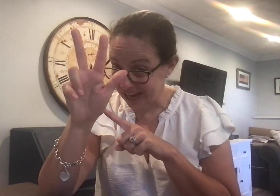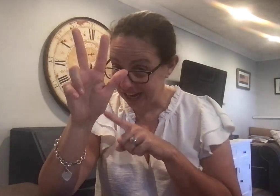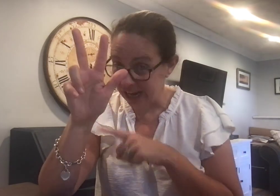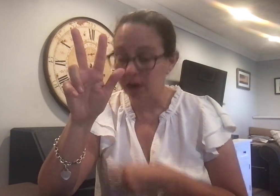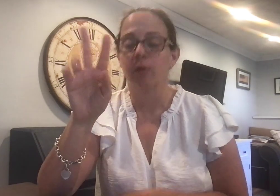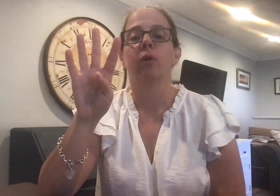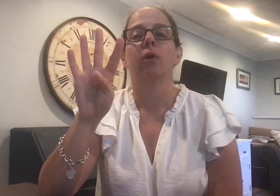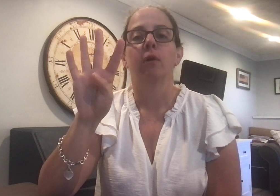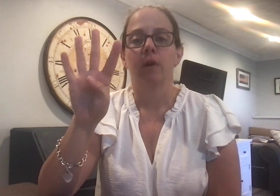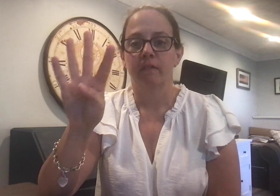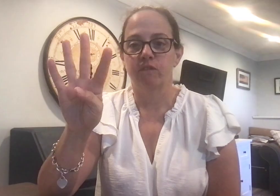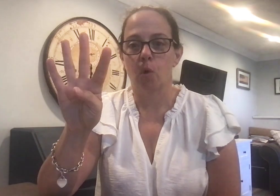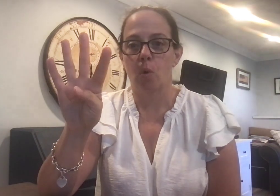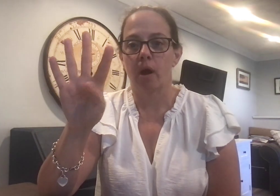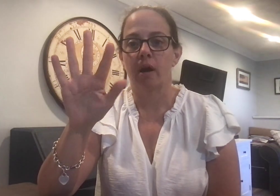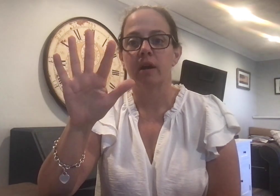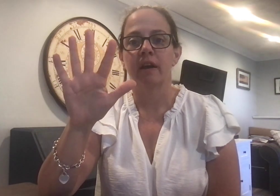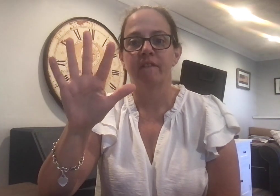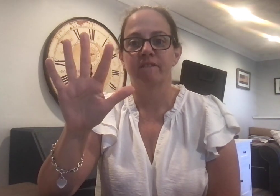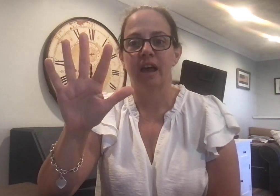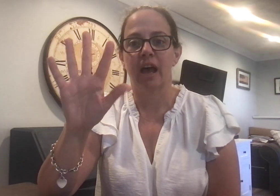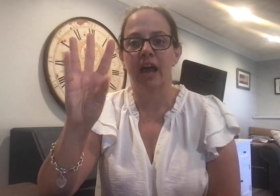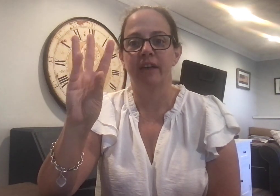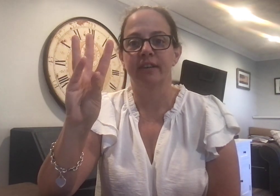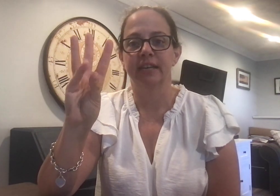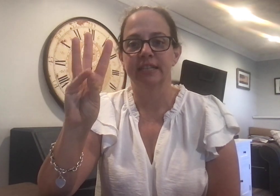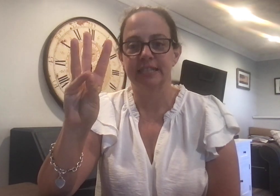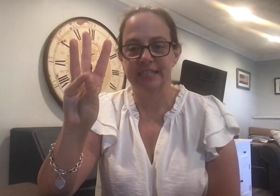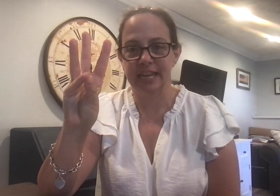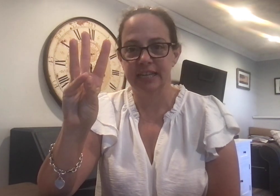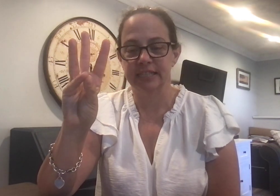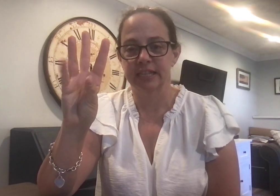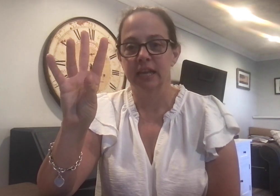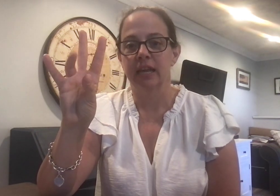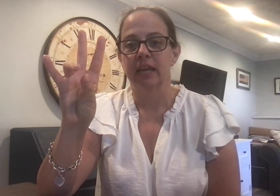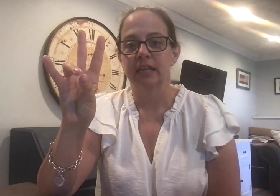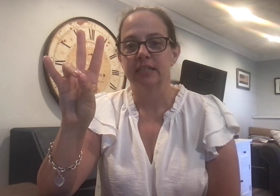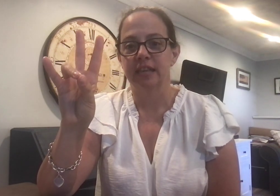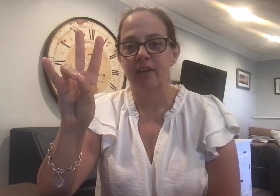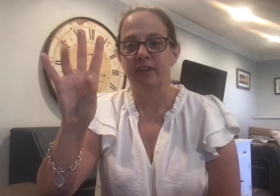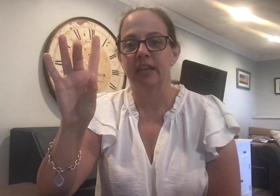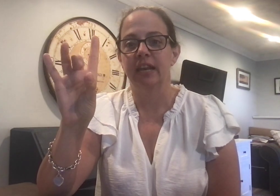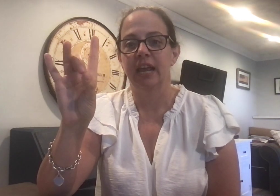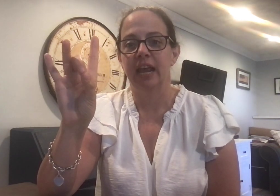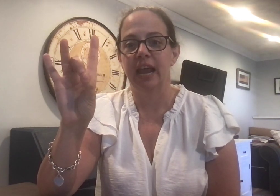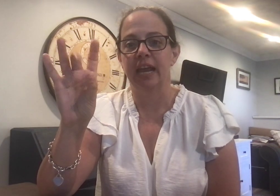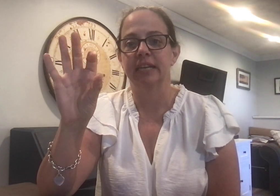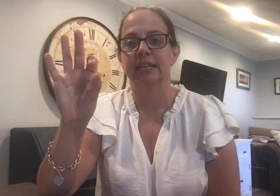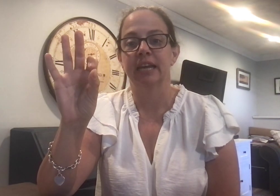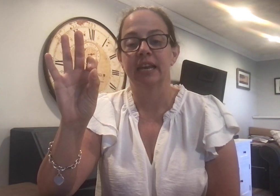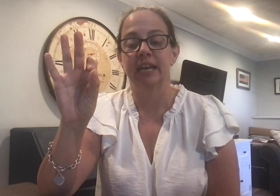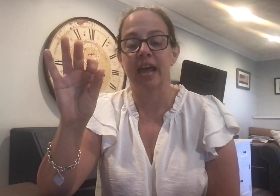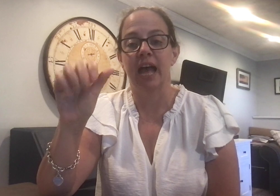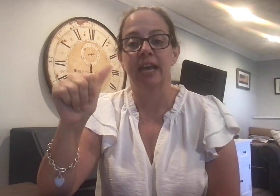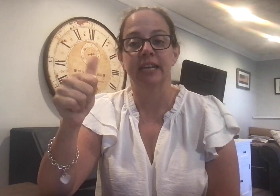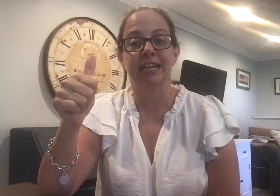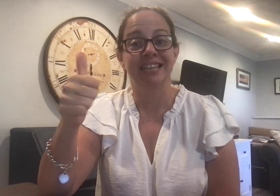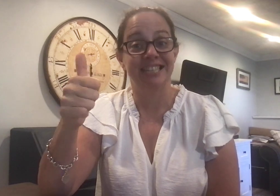3, 4, 5, 6, 7, 8, 9,